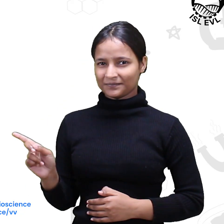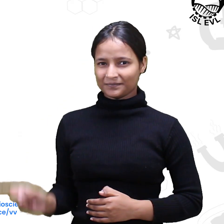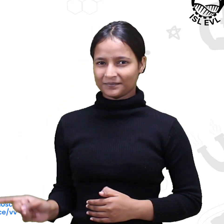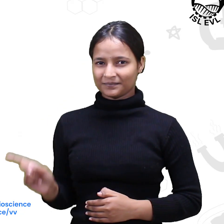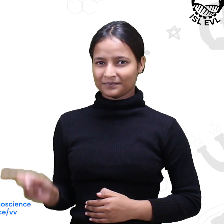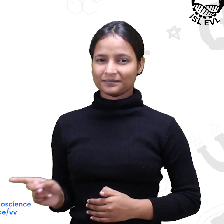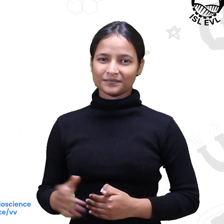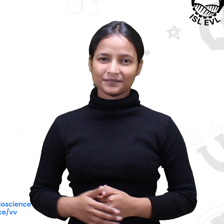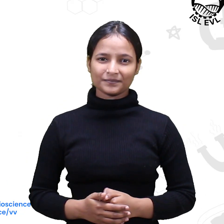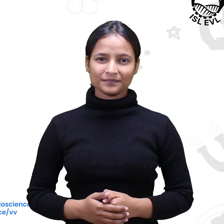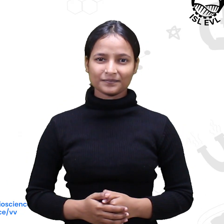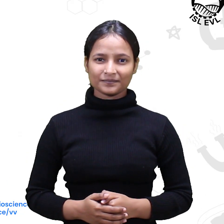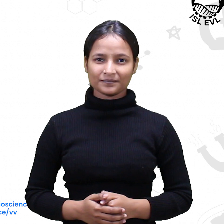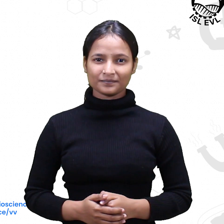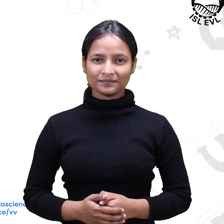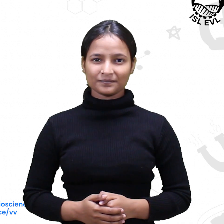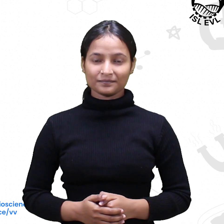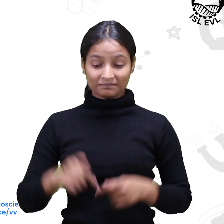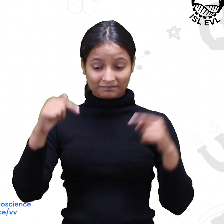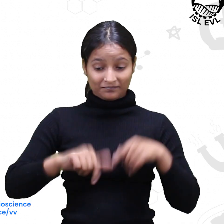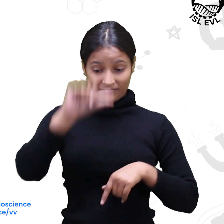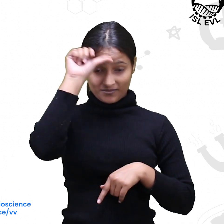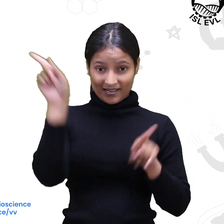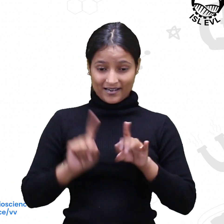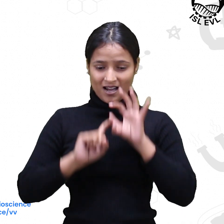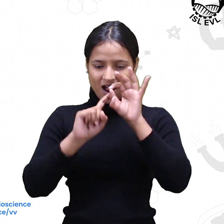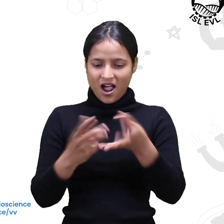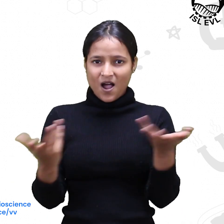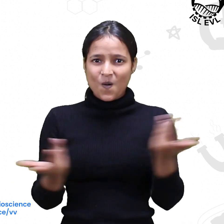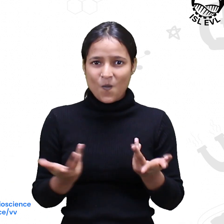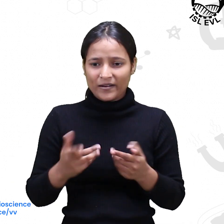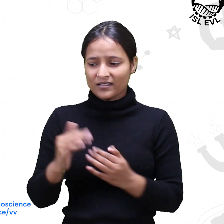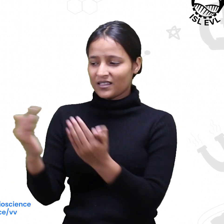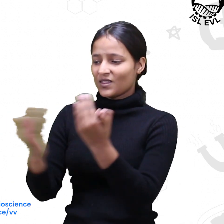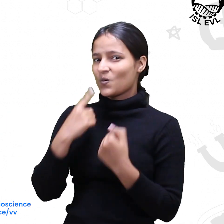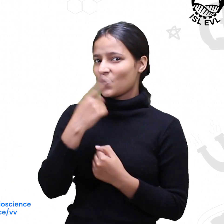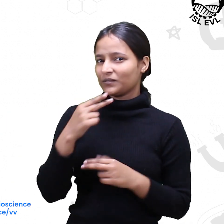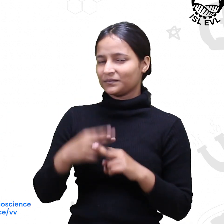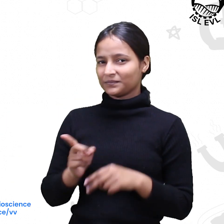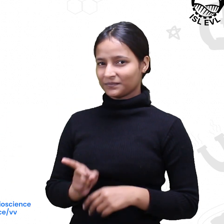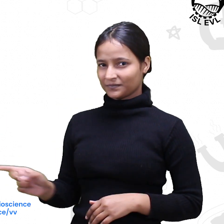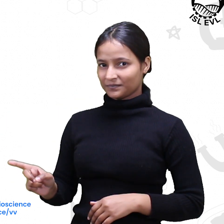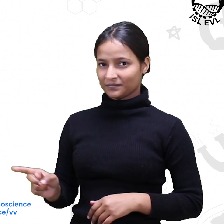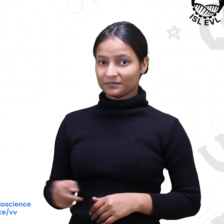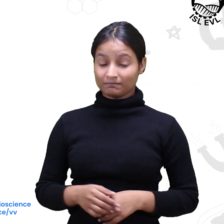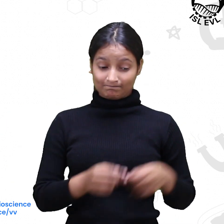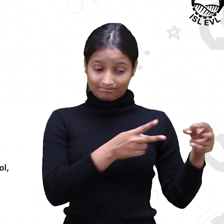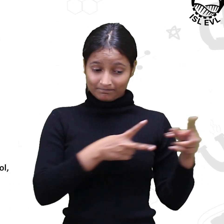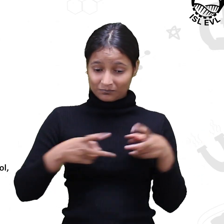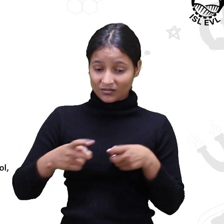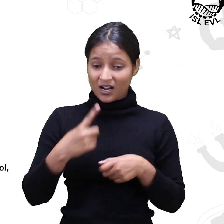notes. India Asks Why is funded by India Bioscience Extension Grant. Shweta and Hegde and